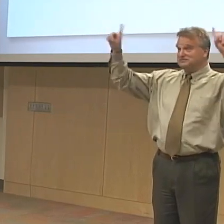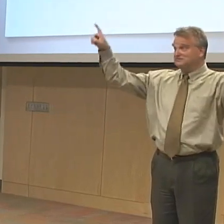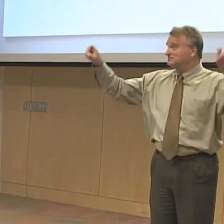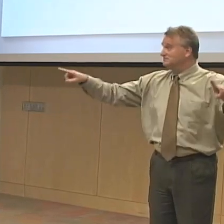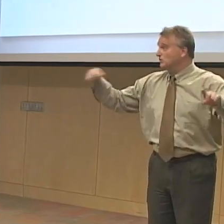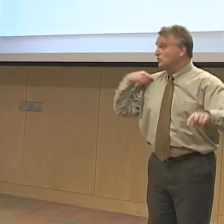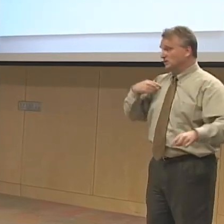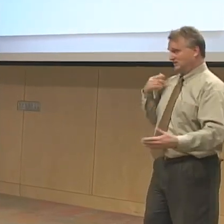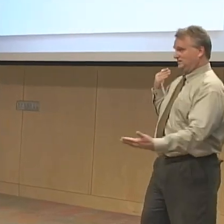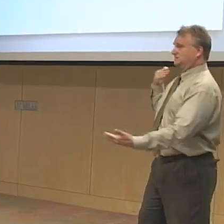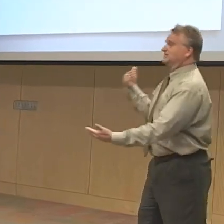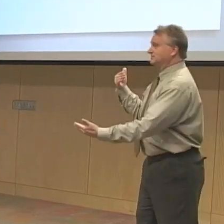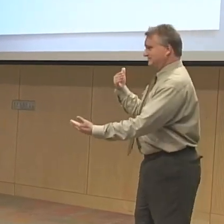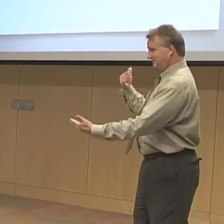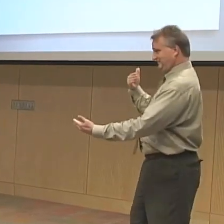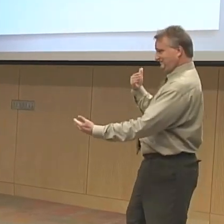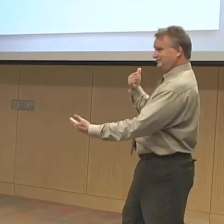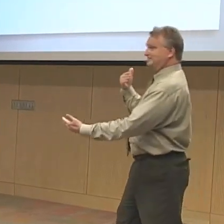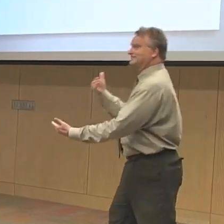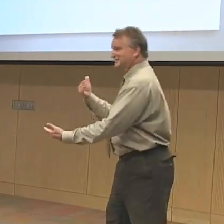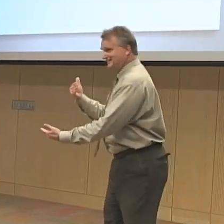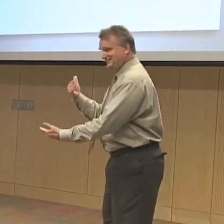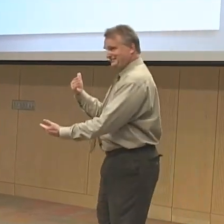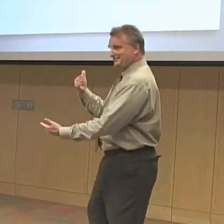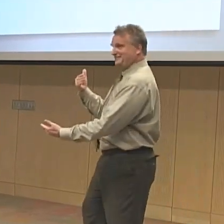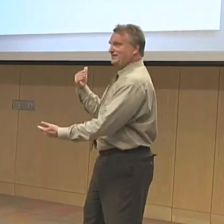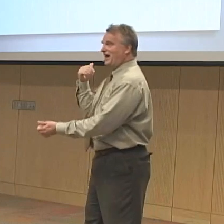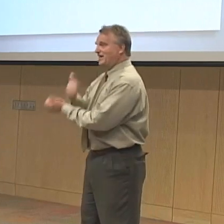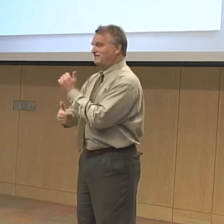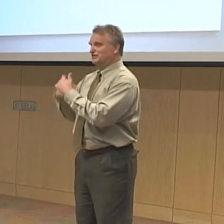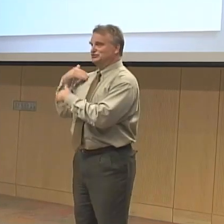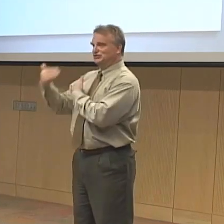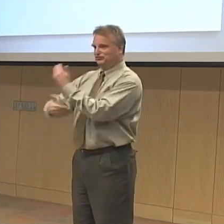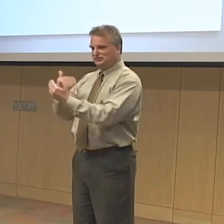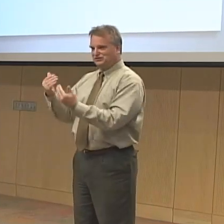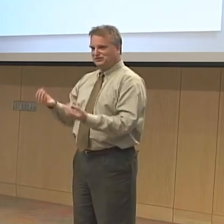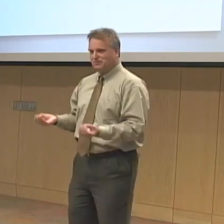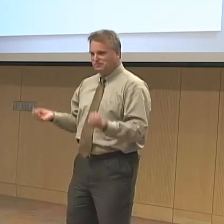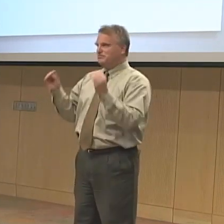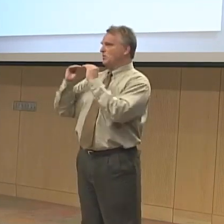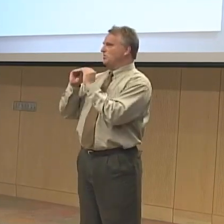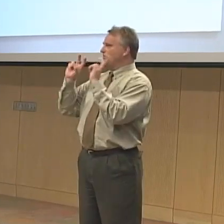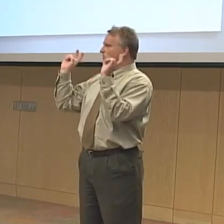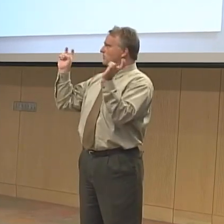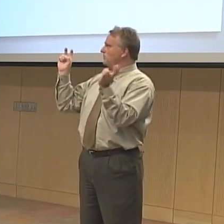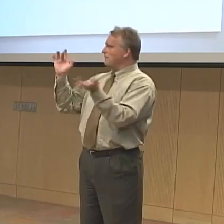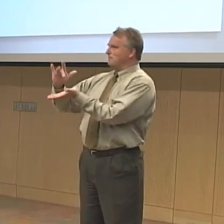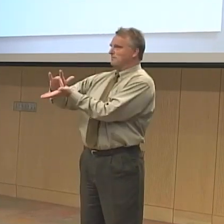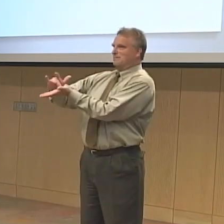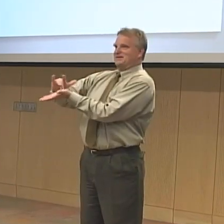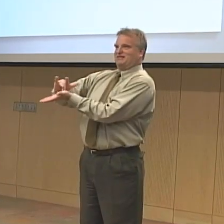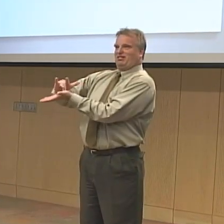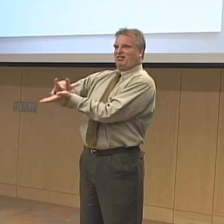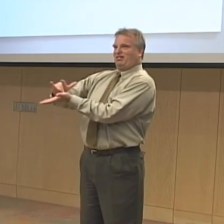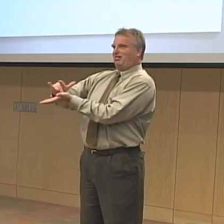us? It's coming closer and closer, and every generation is seeing